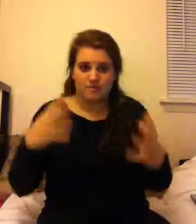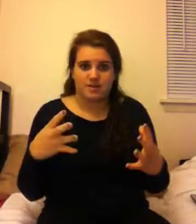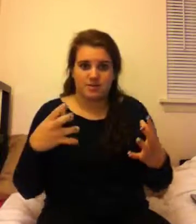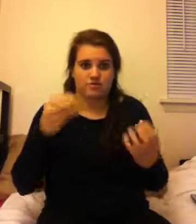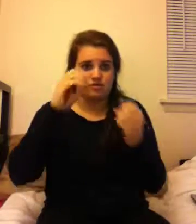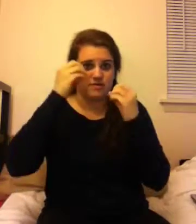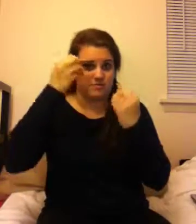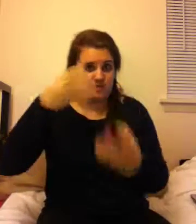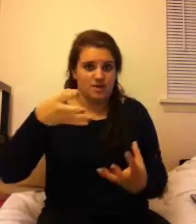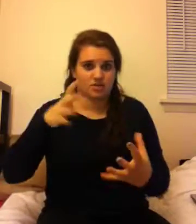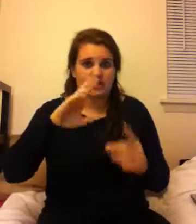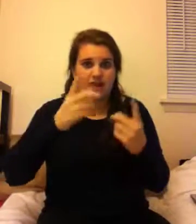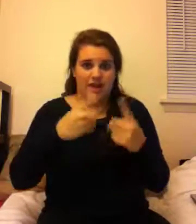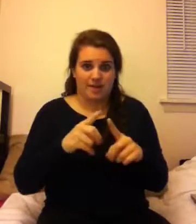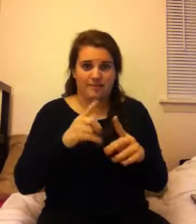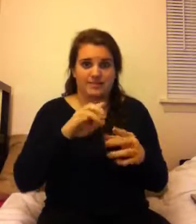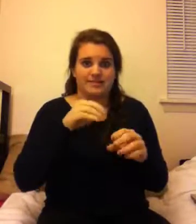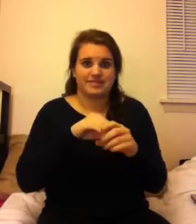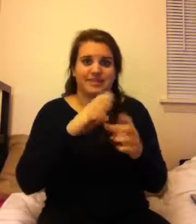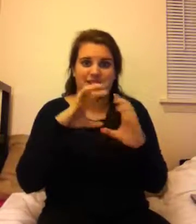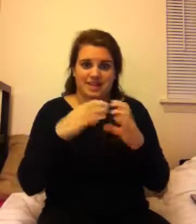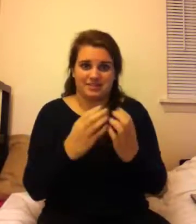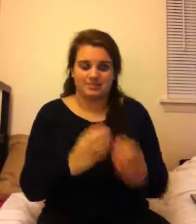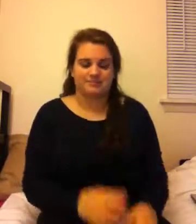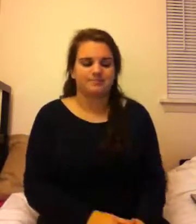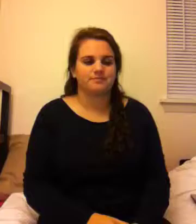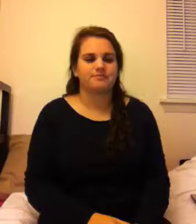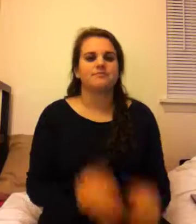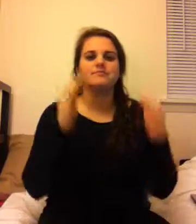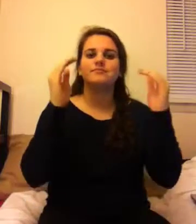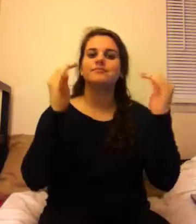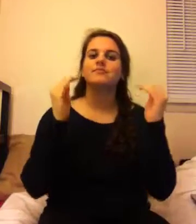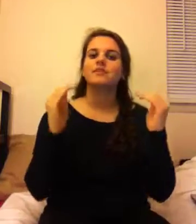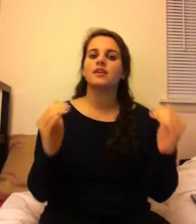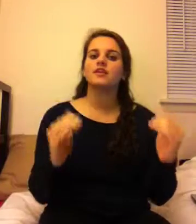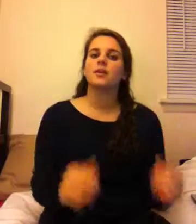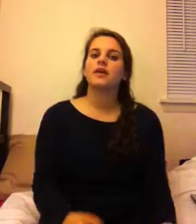Now, if you're a bad speller, you can still be a note taker.